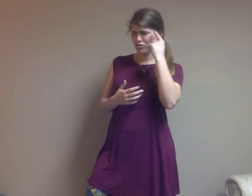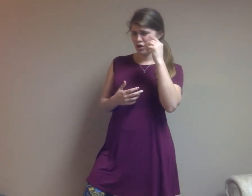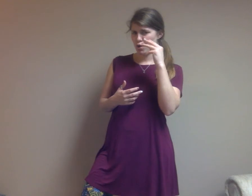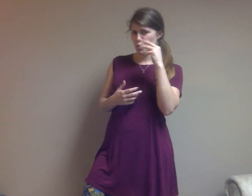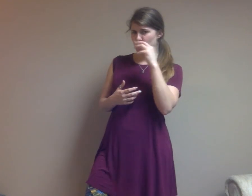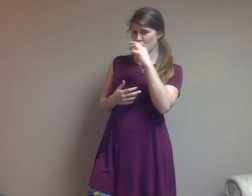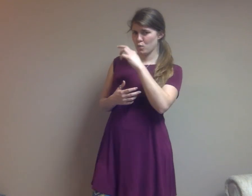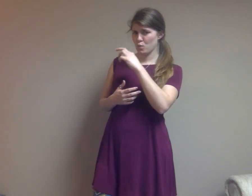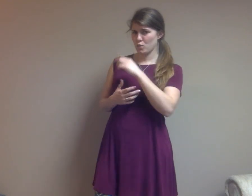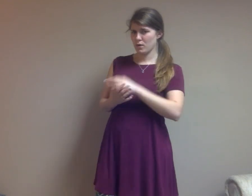I don't really know,